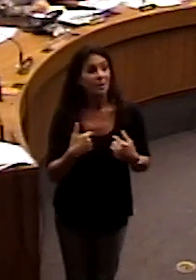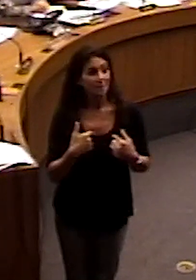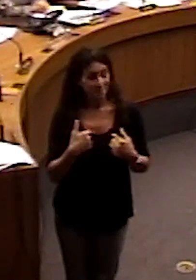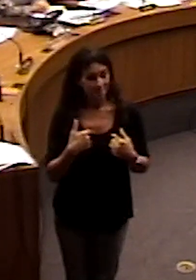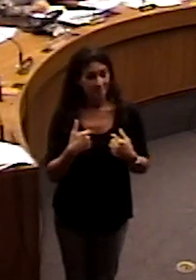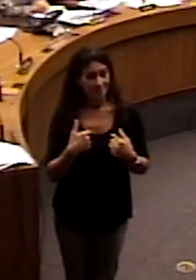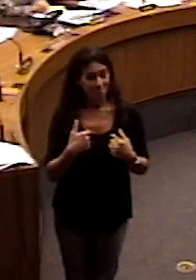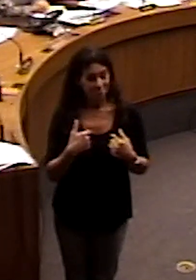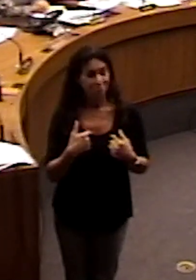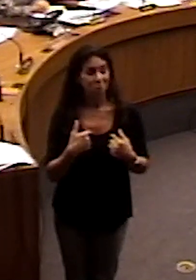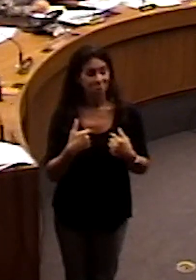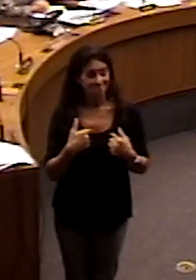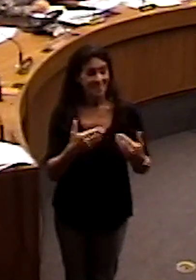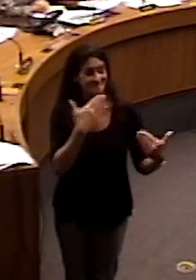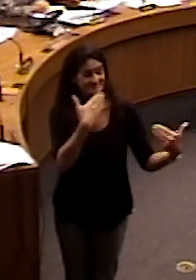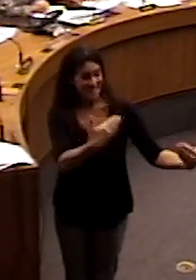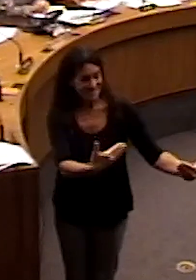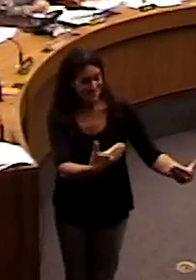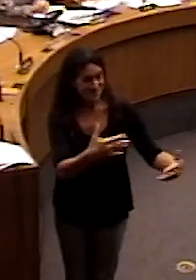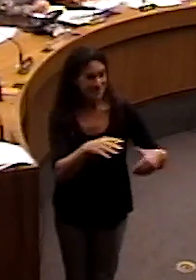was moving after he prayed.